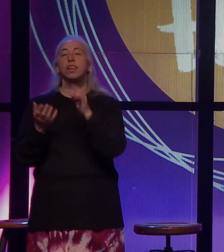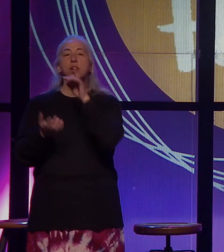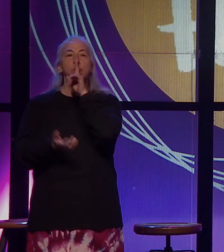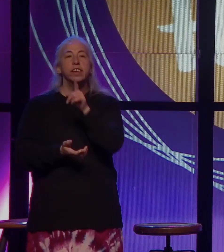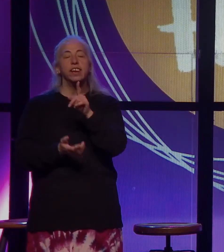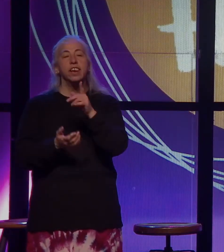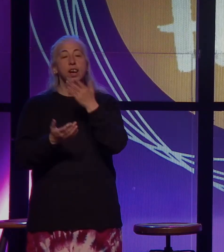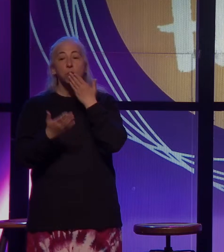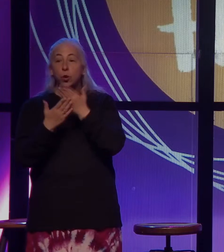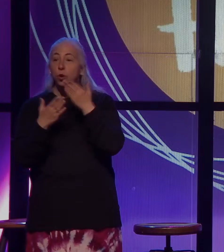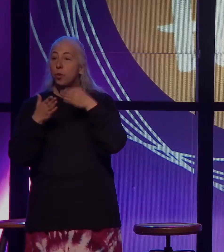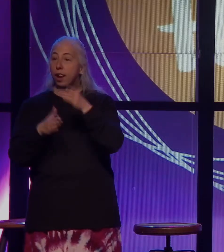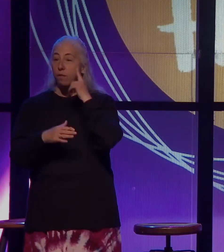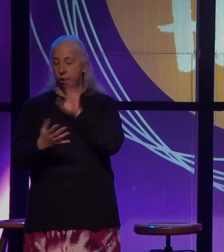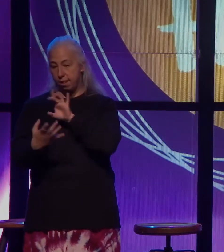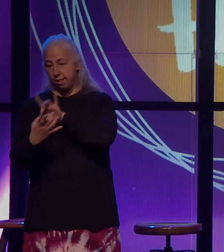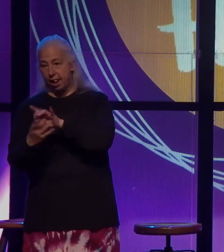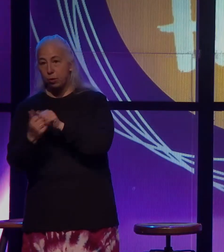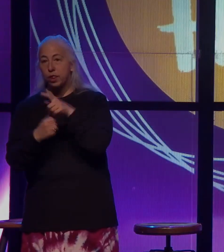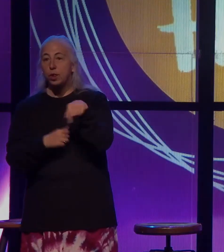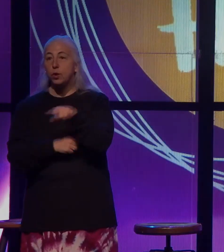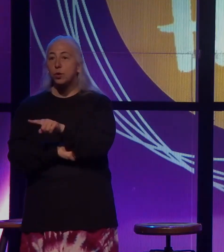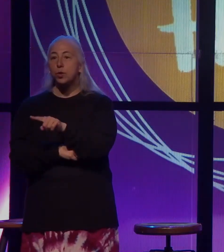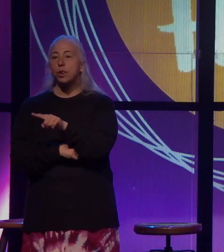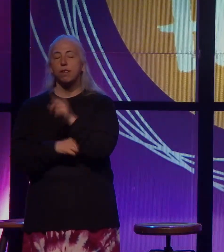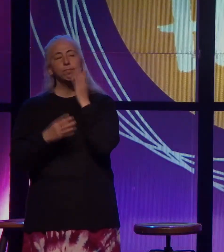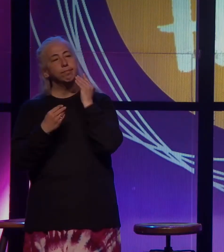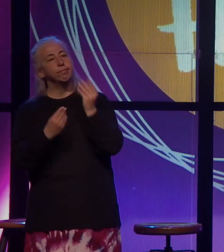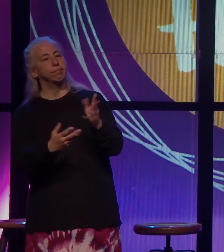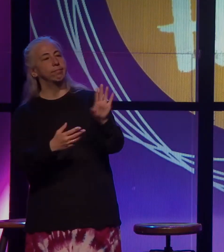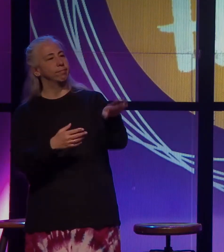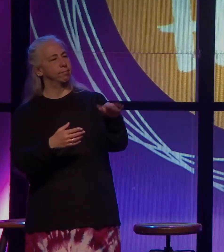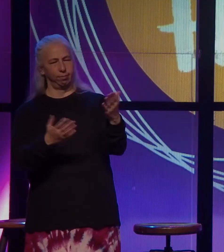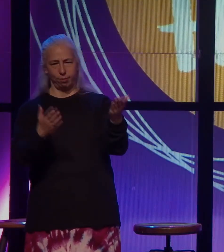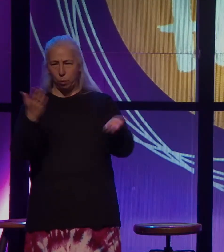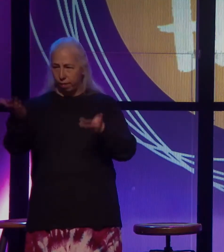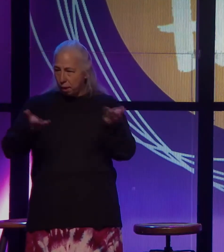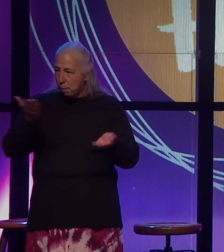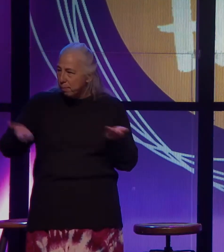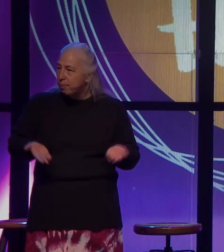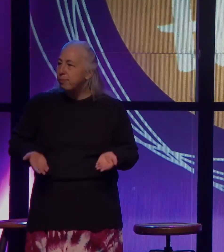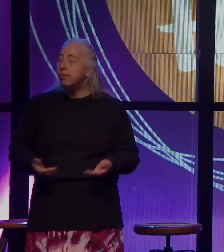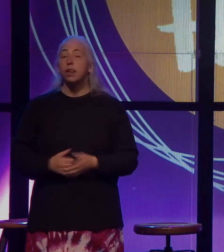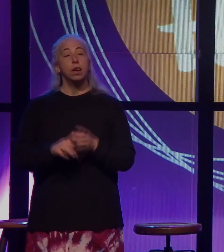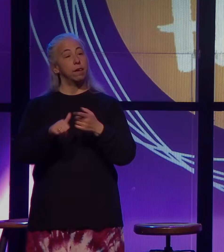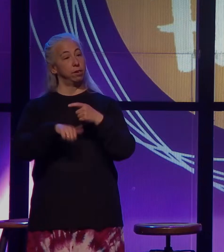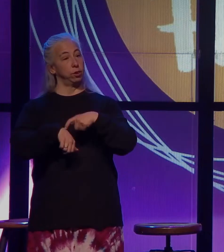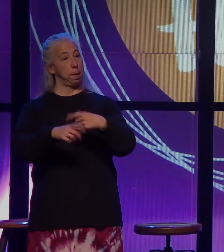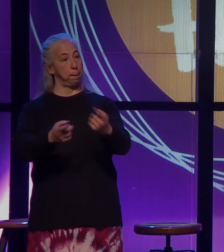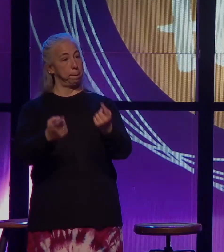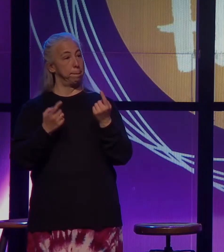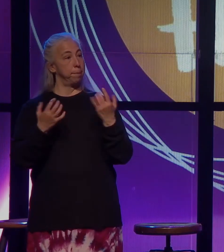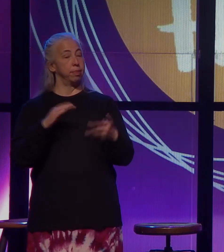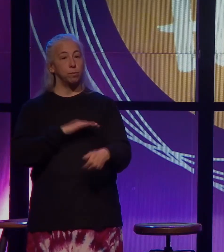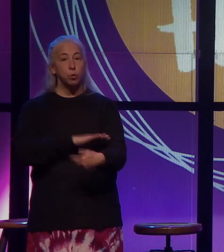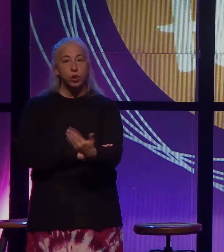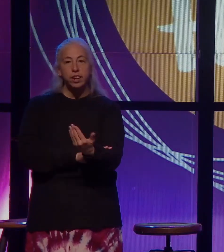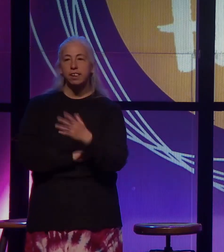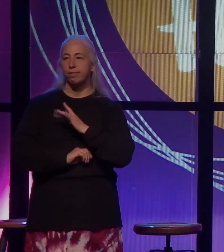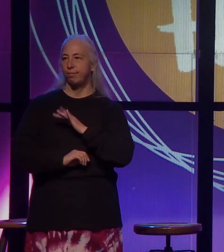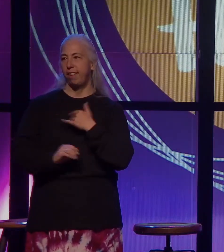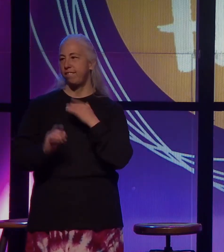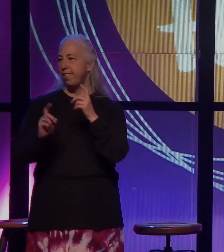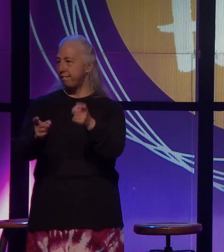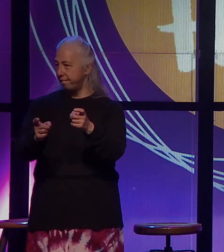with you and reach out and just know everybody's welcome here. If this is your first time connecting this morning, we have a gift for you,